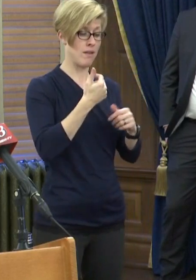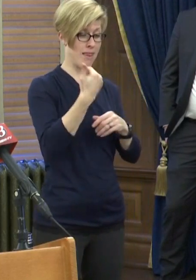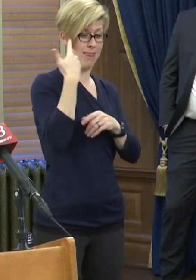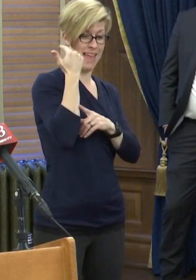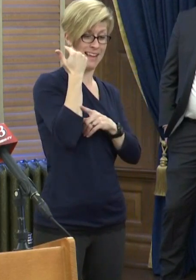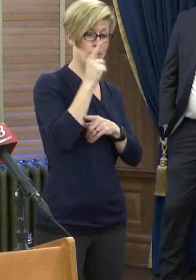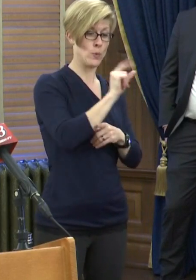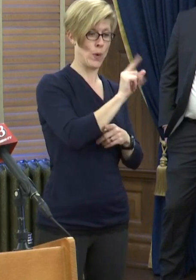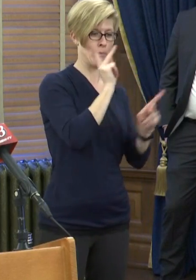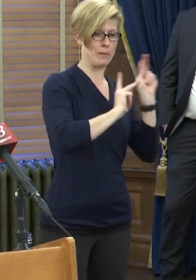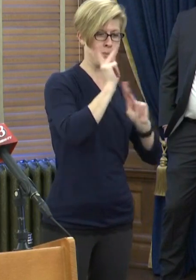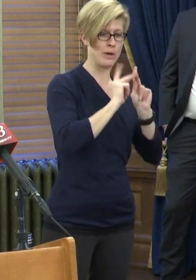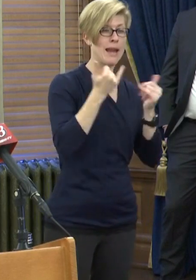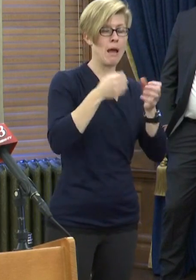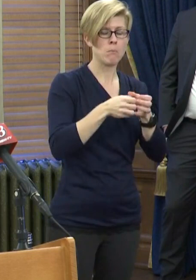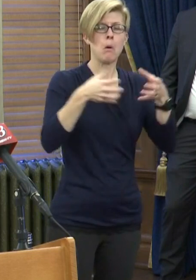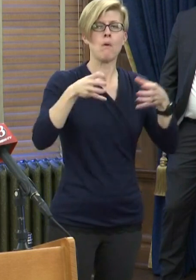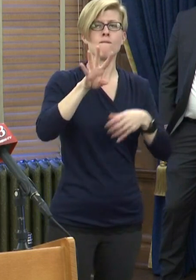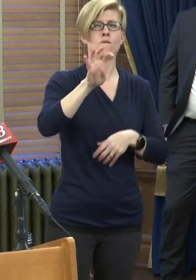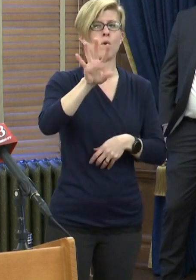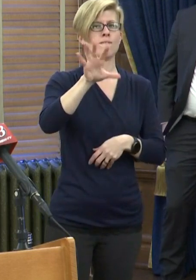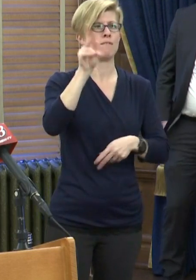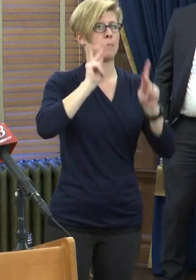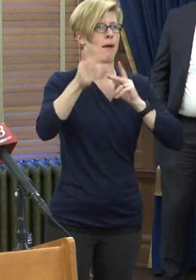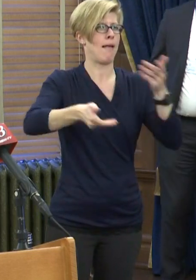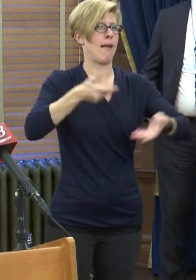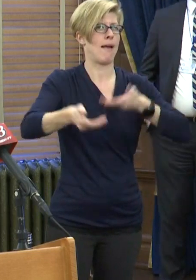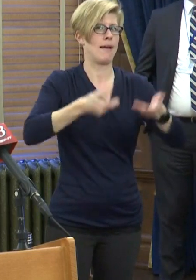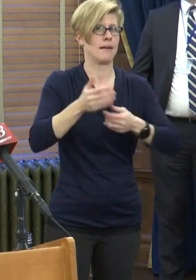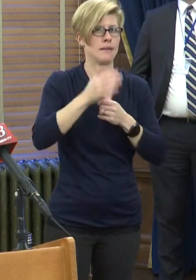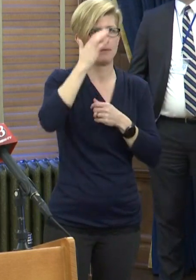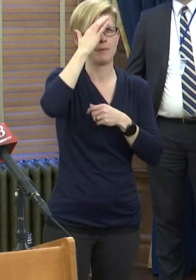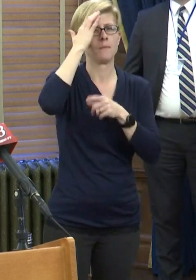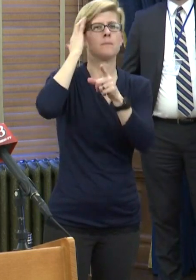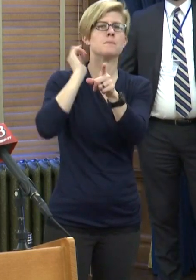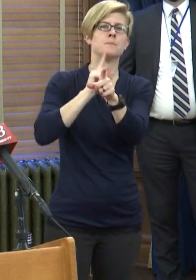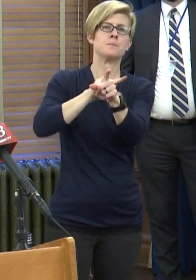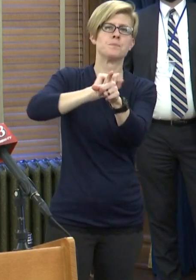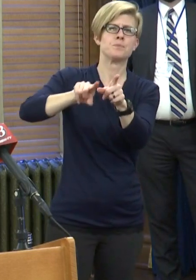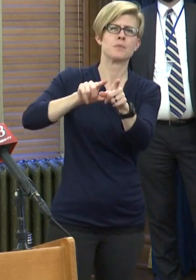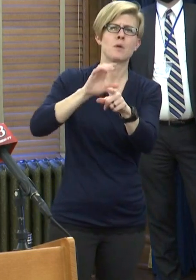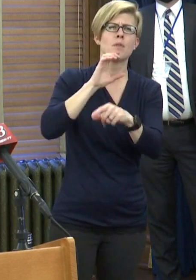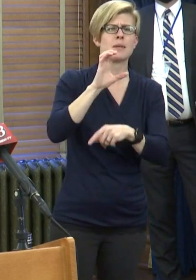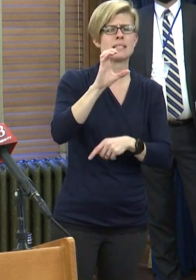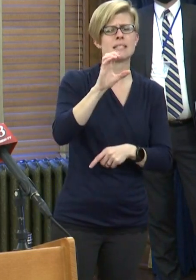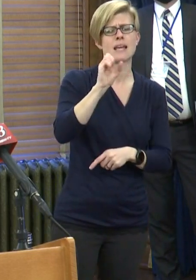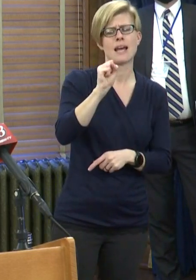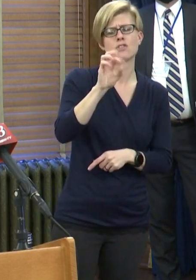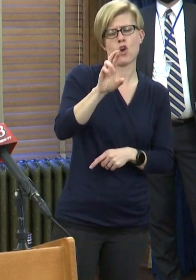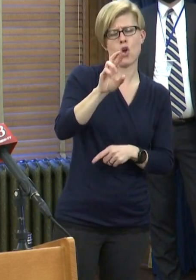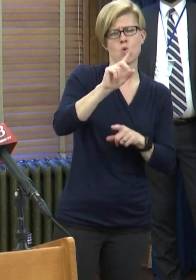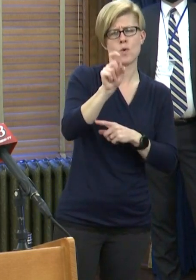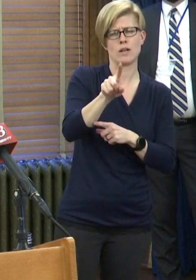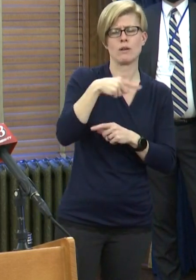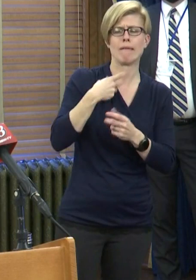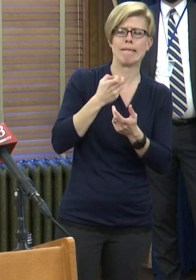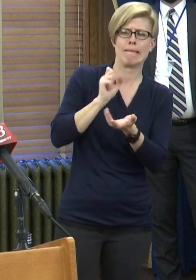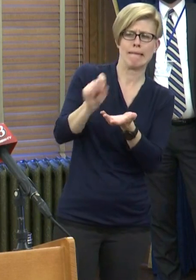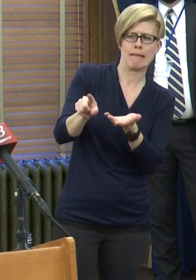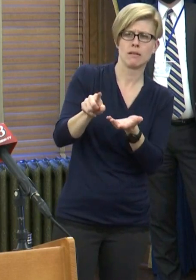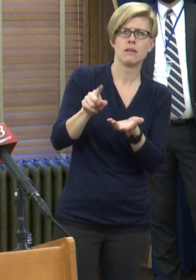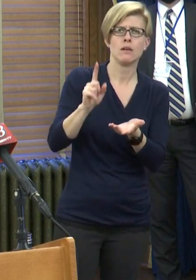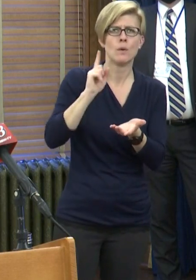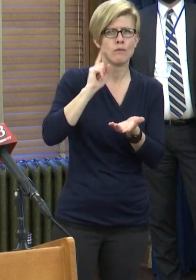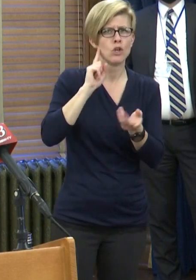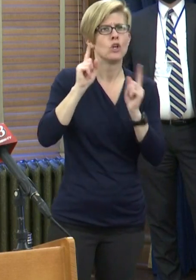about 450. Secretary Shultz, I'm sorry, I just wanted to tag on to the CSR question, because we also get a lot of feedback from